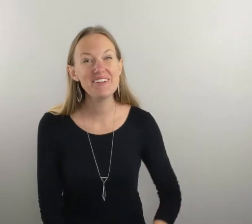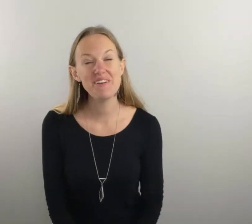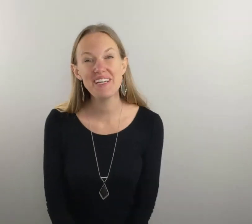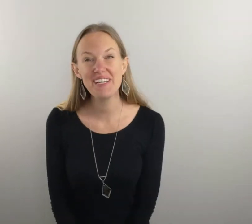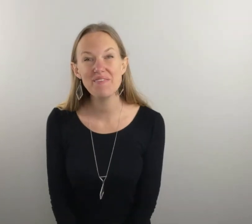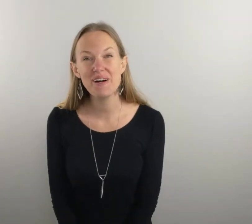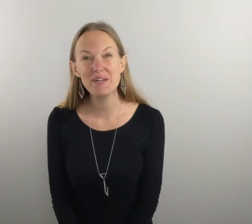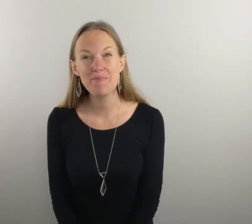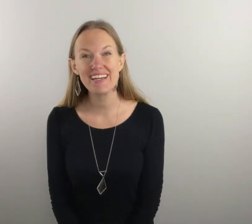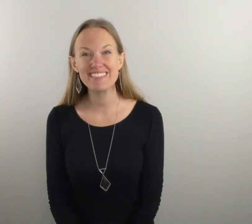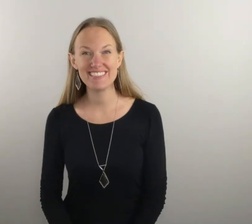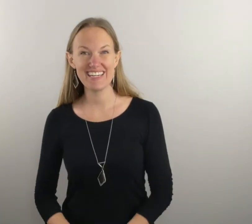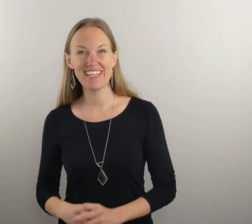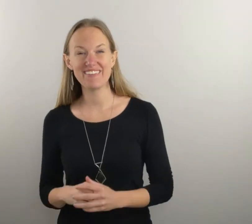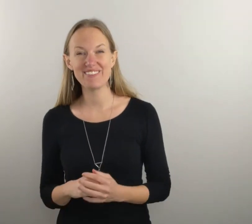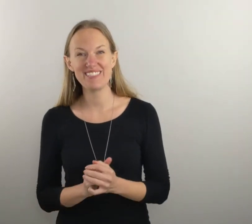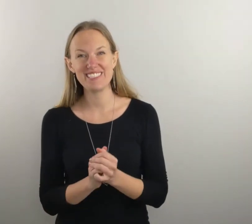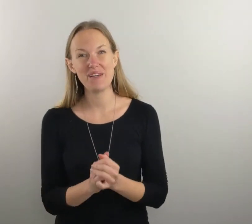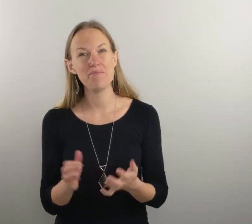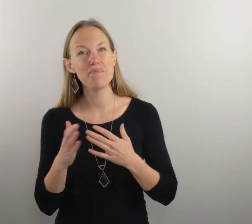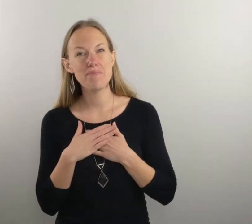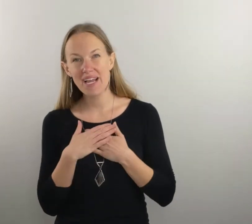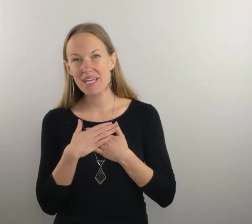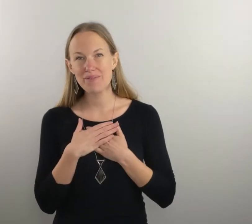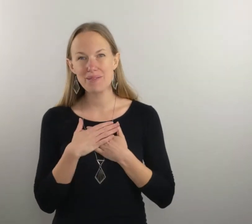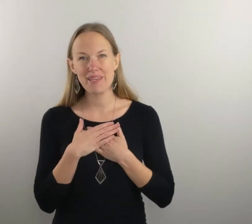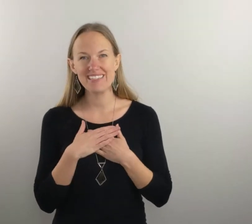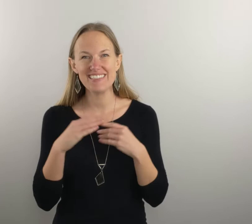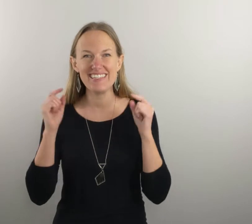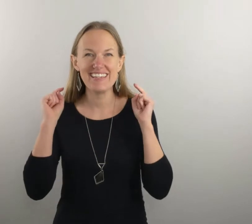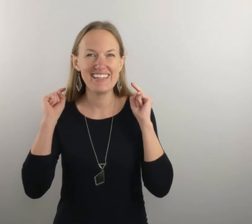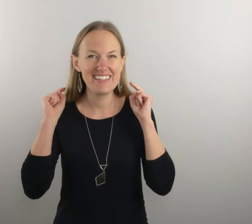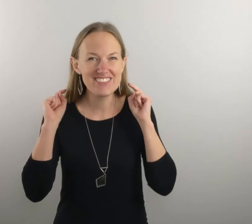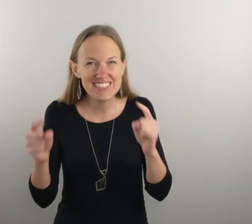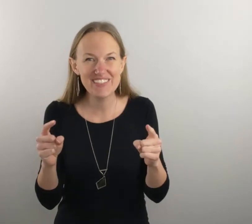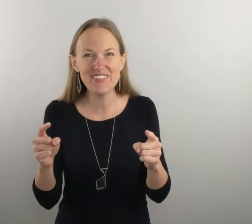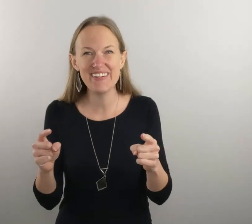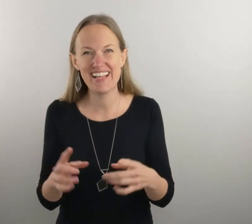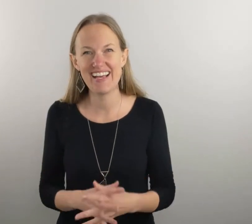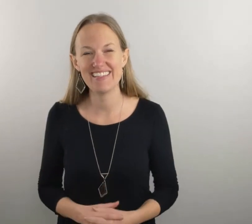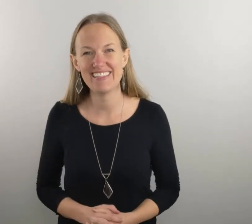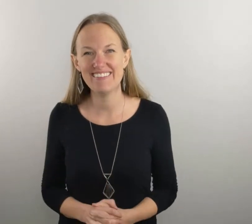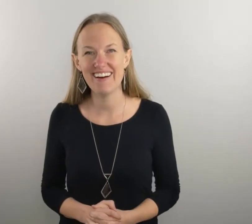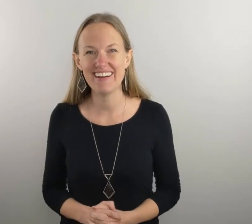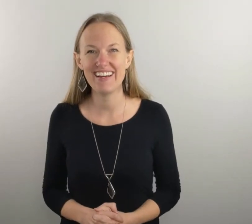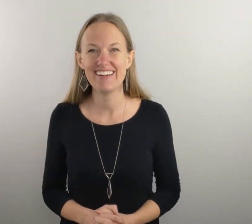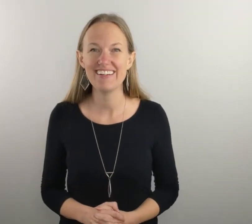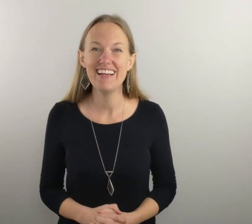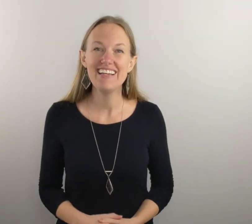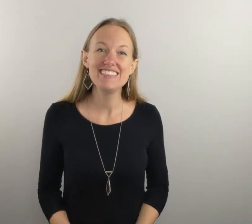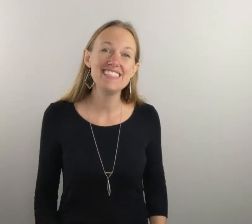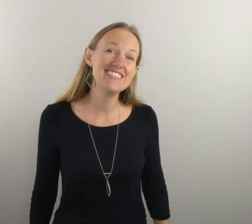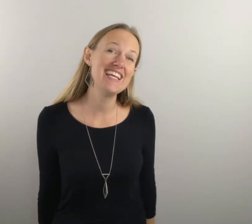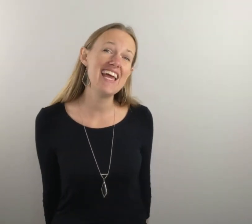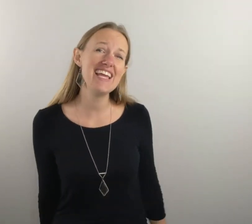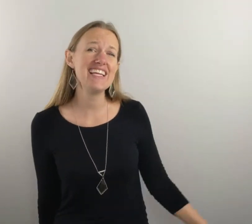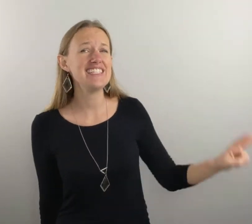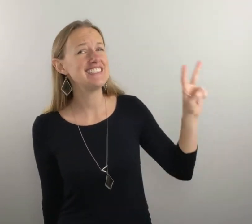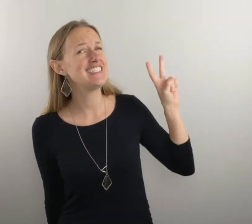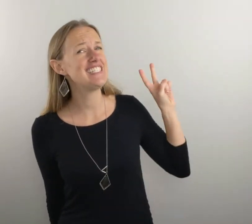everyone, and welcome back to Sign Language Worship. My name is Mandy, and I'm so glad that you are here. Today is